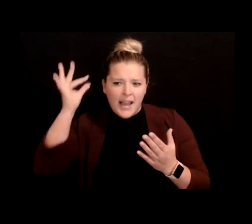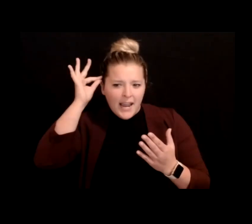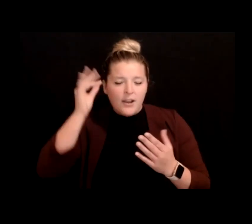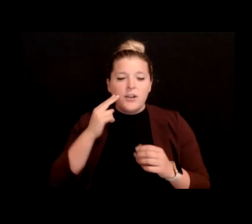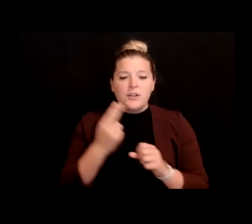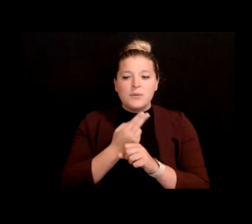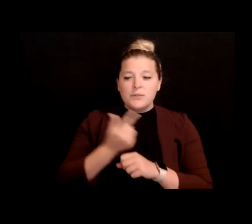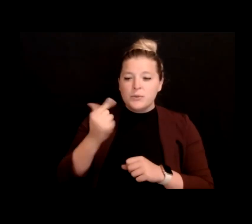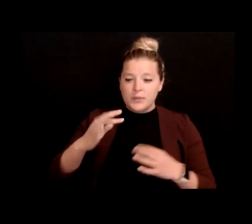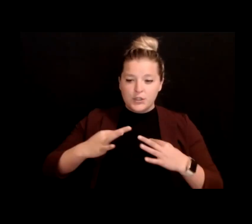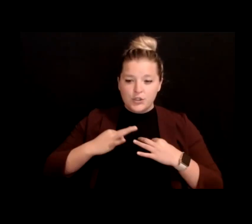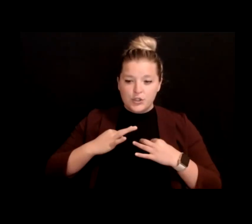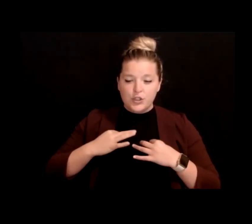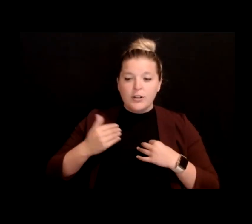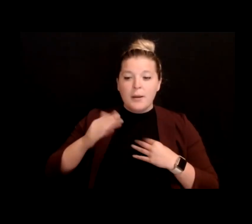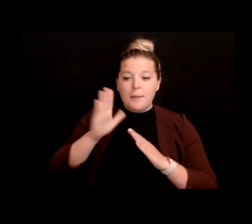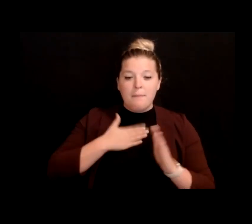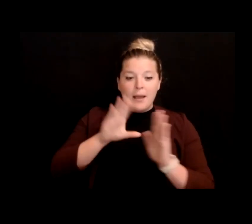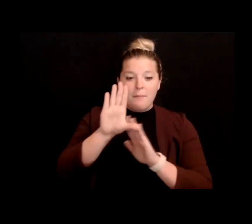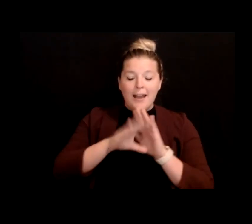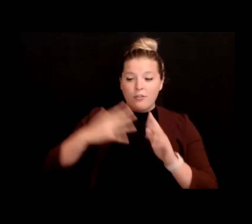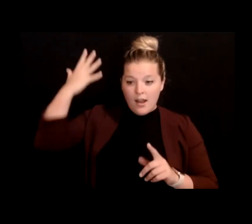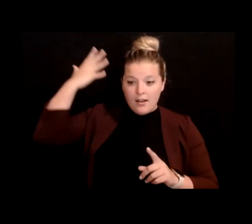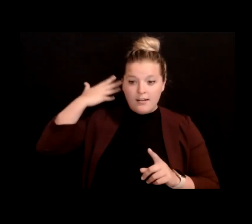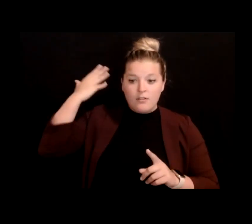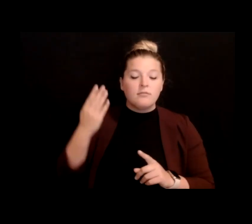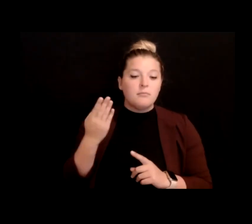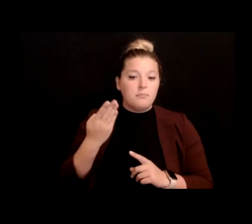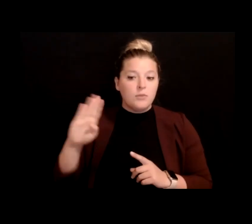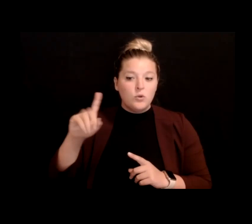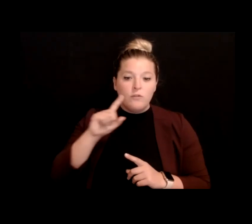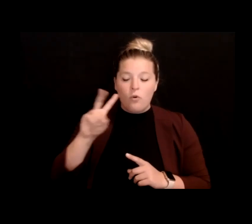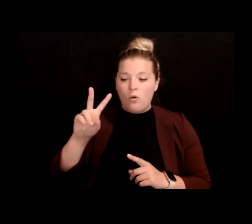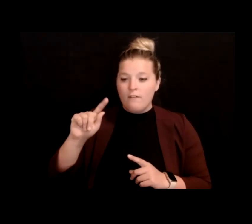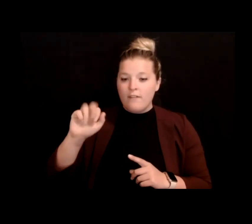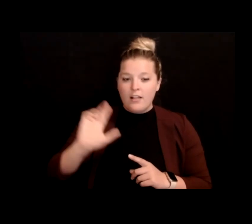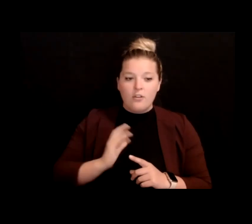against a blue background for Valor's National Sexual Assault Conference.